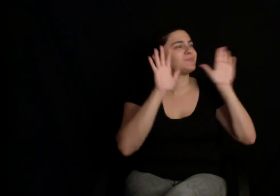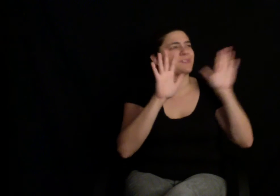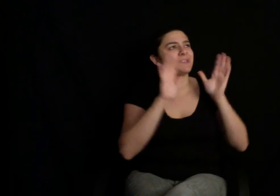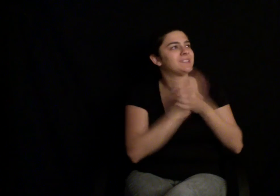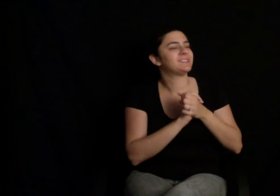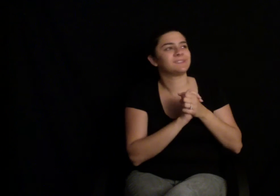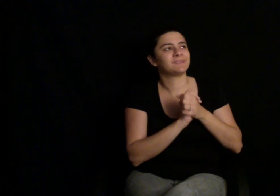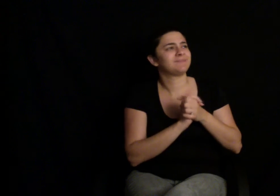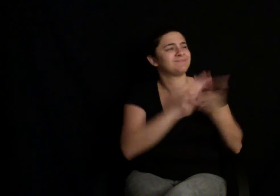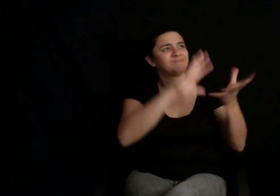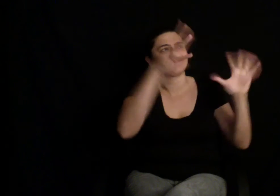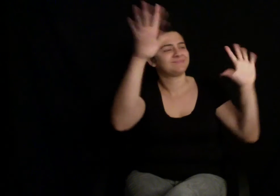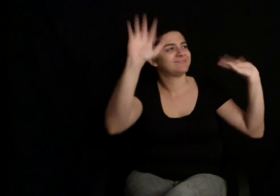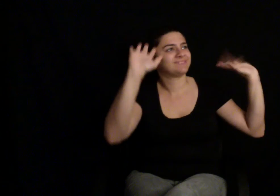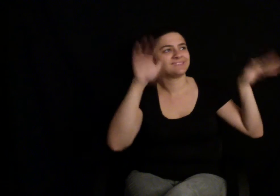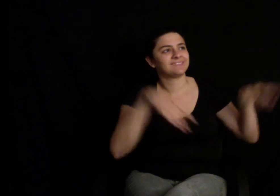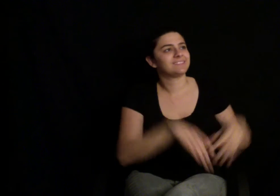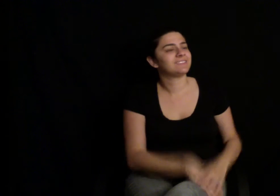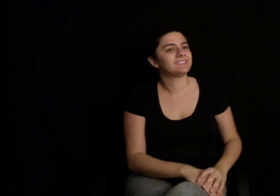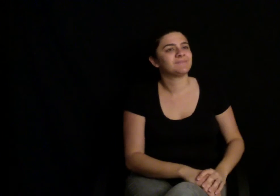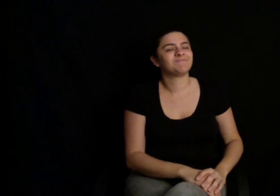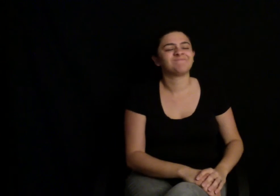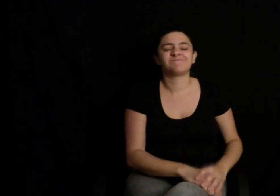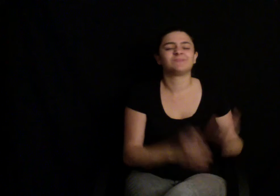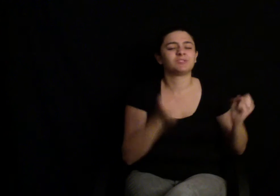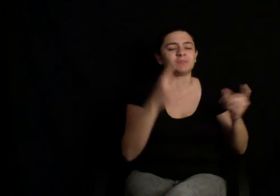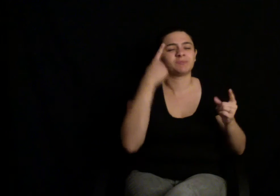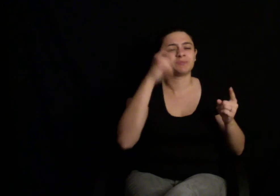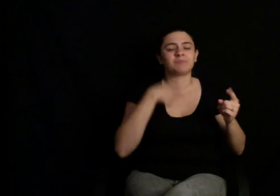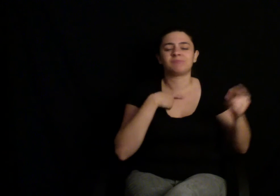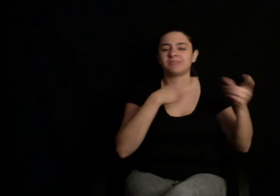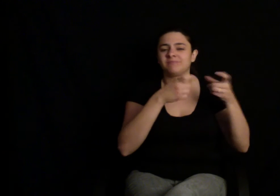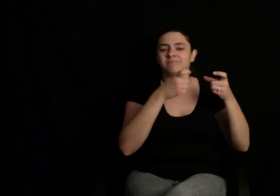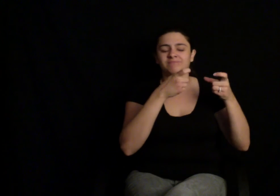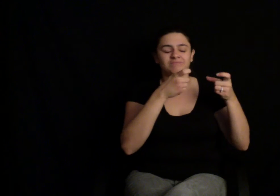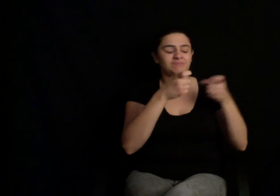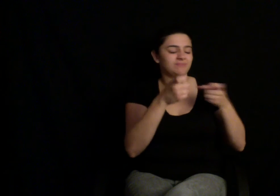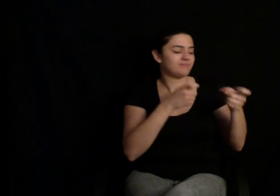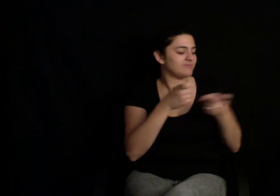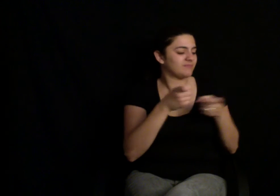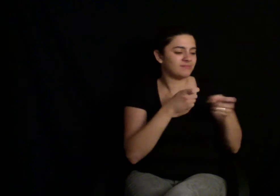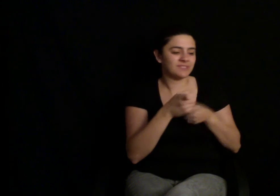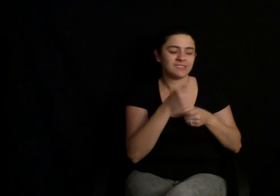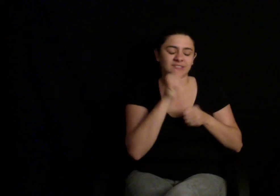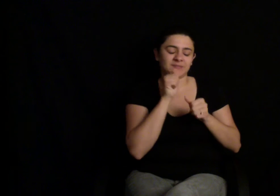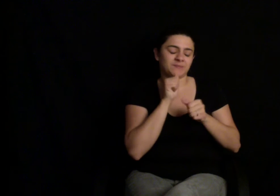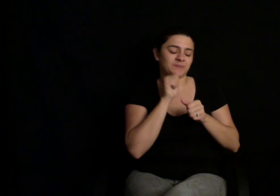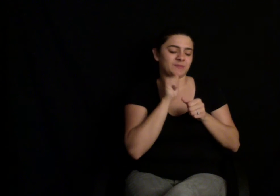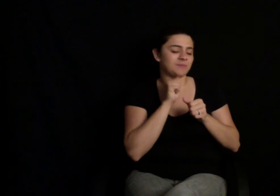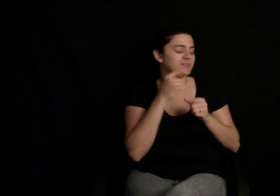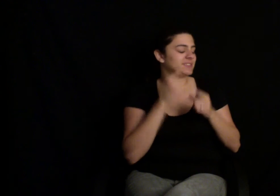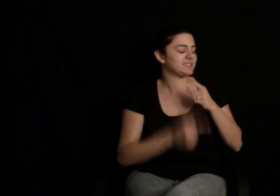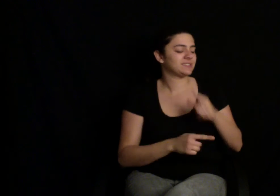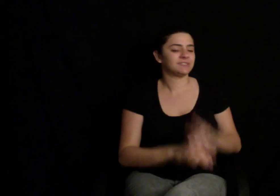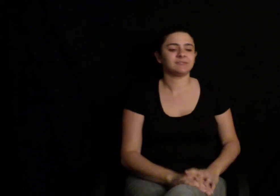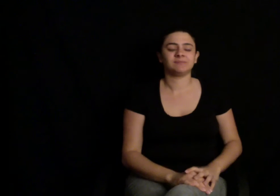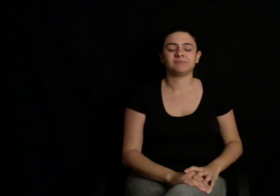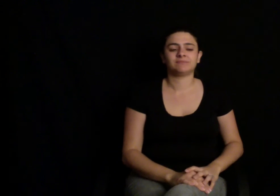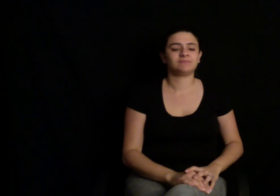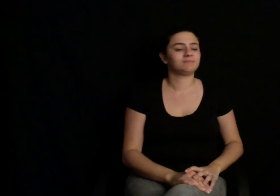little bit just too much for me to handle at the time. I wasn't really there yet as a human being. I didn't have the experience